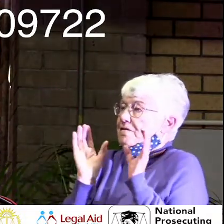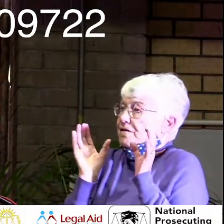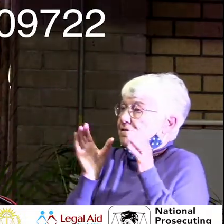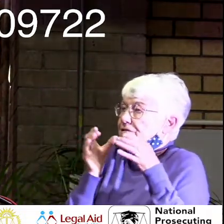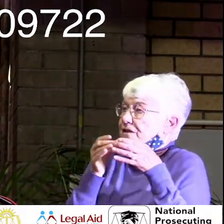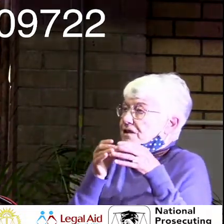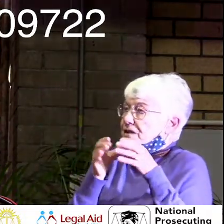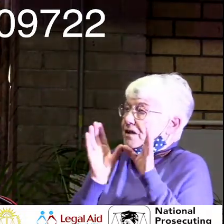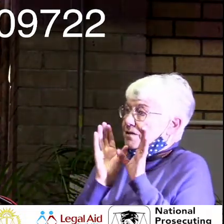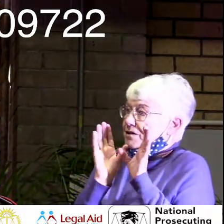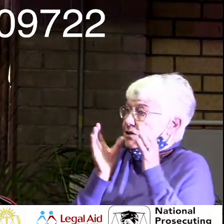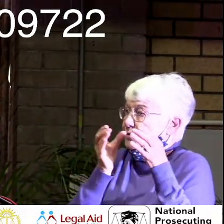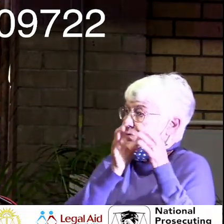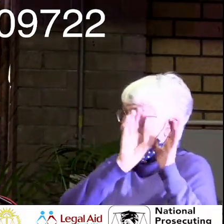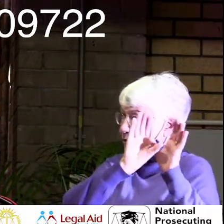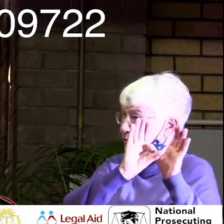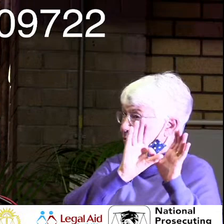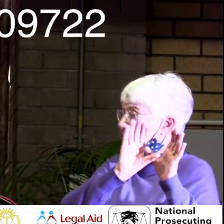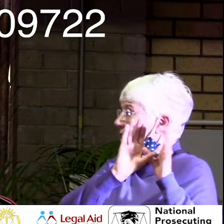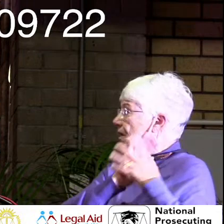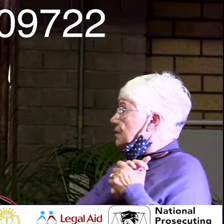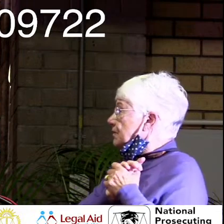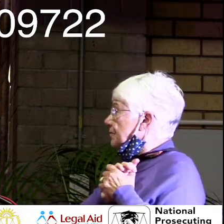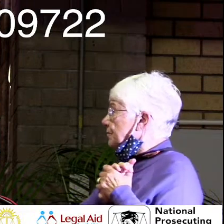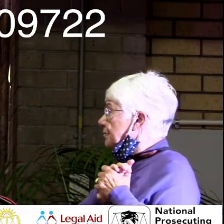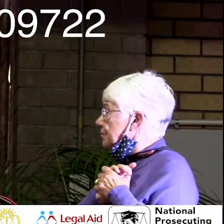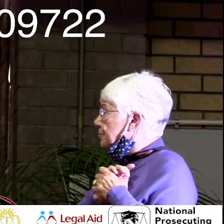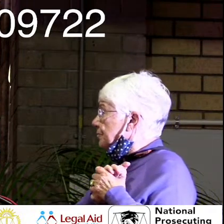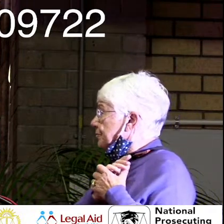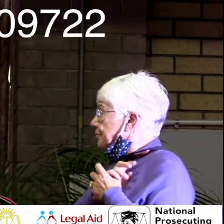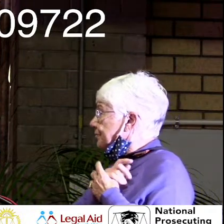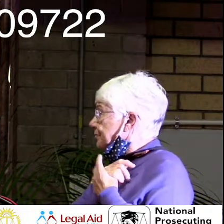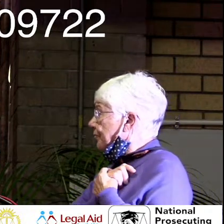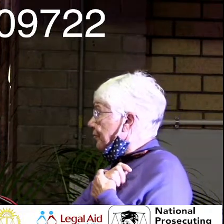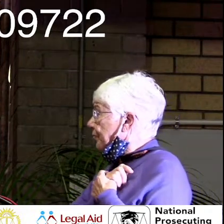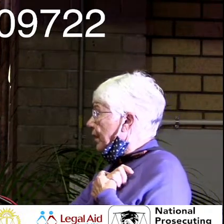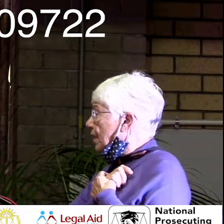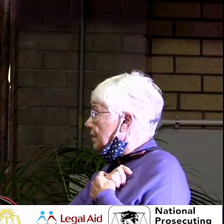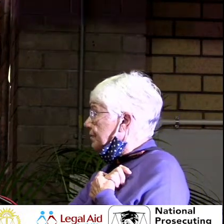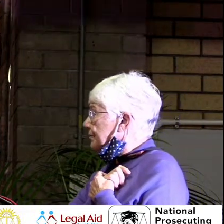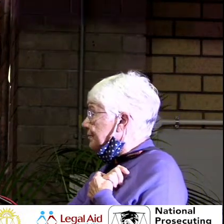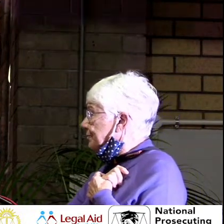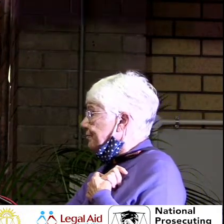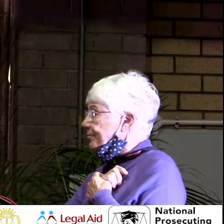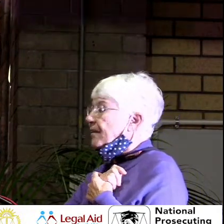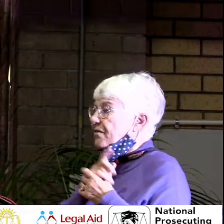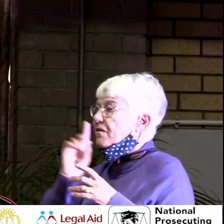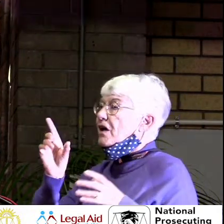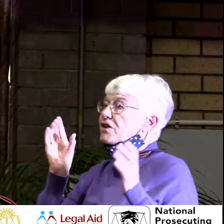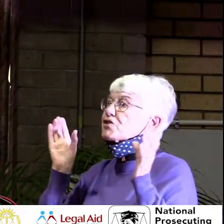It is prioritized. So we take note of that. It's a very small police station.